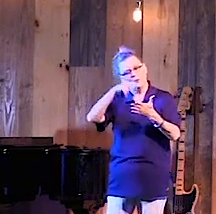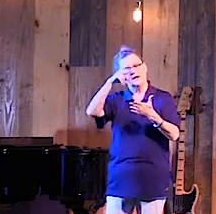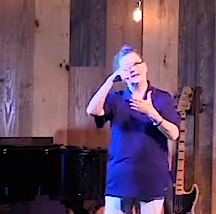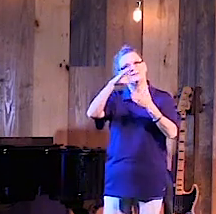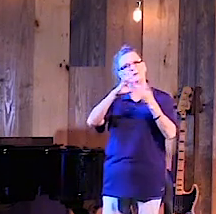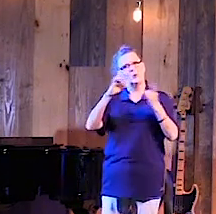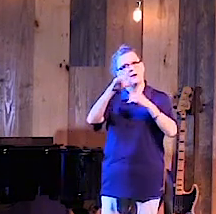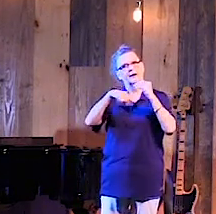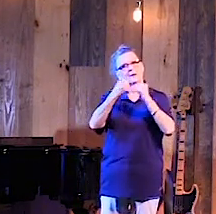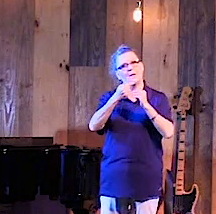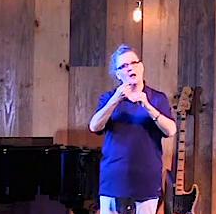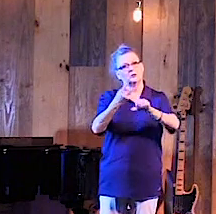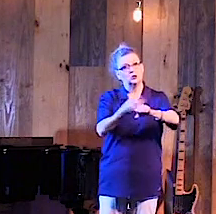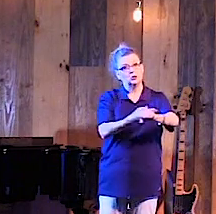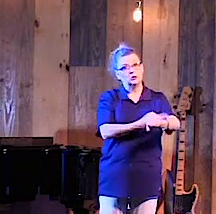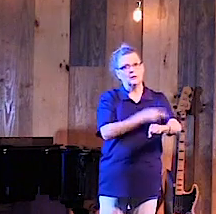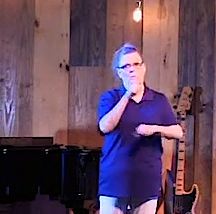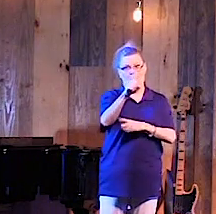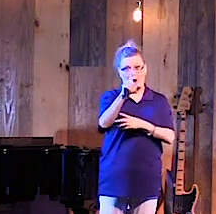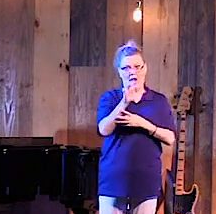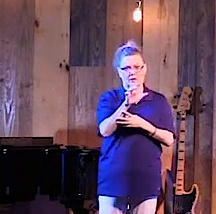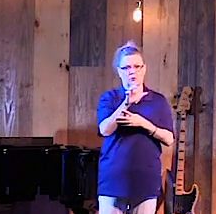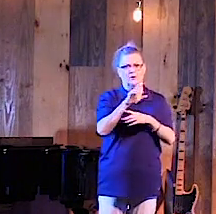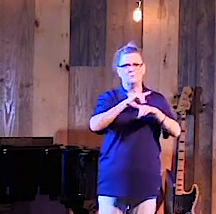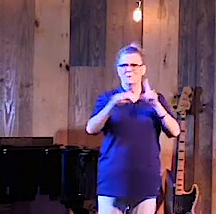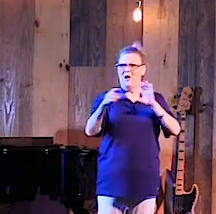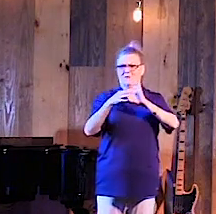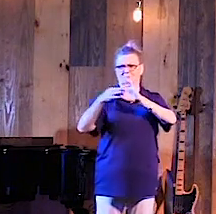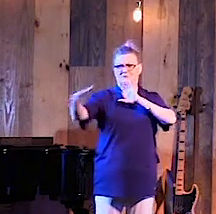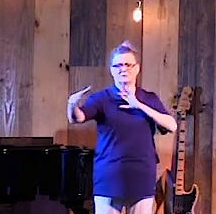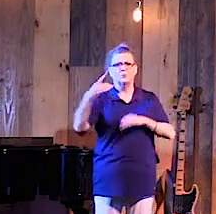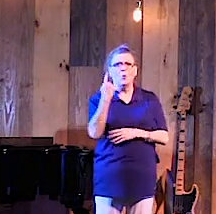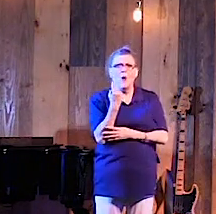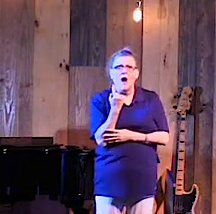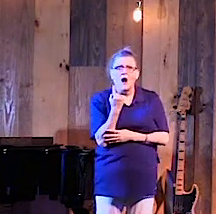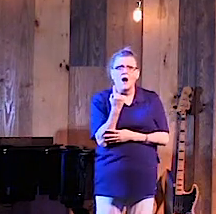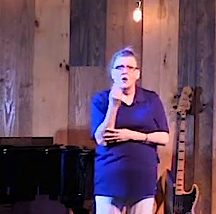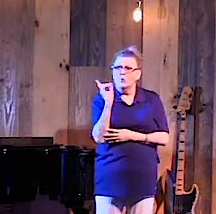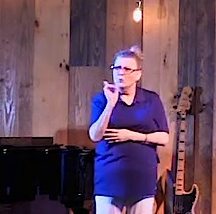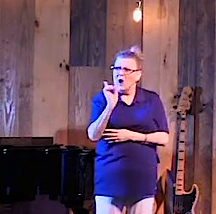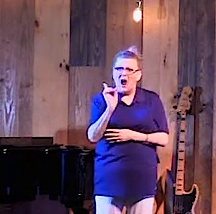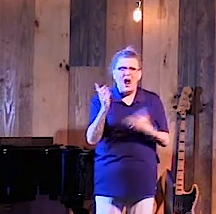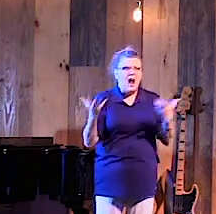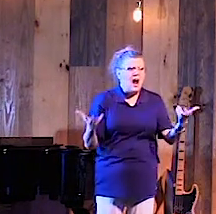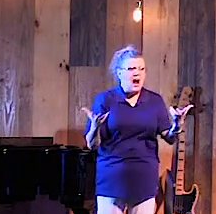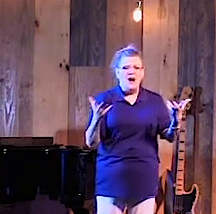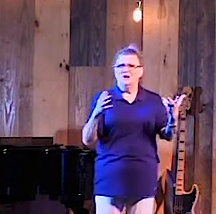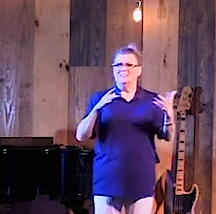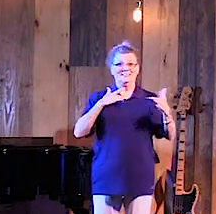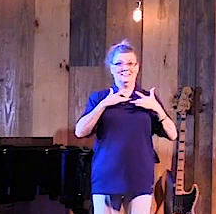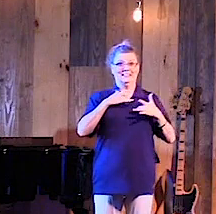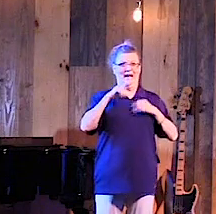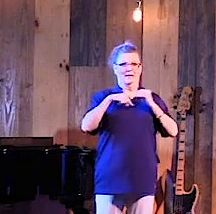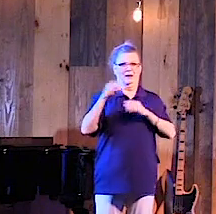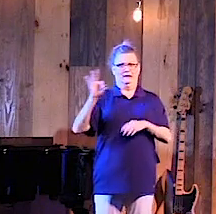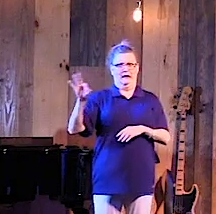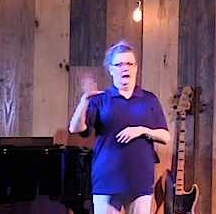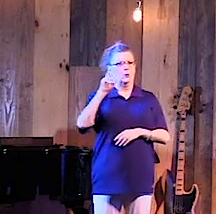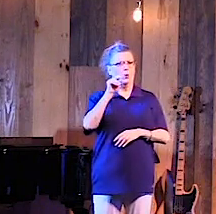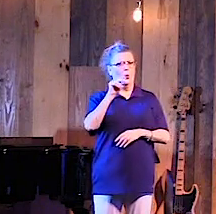This guy had 100 sheep, and one was lost. He didn't rejoice that he had the 99. He went looking and